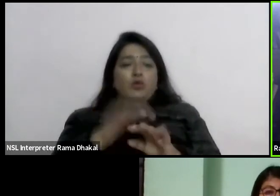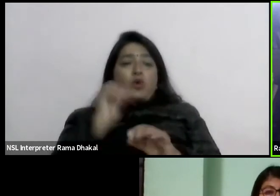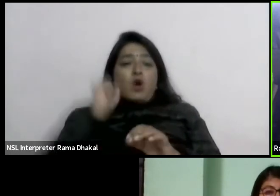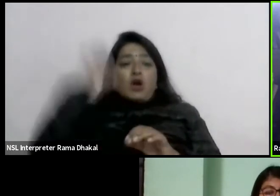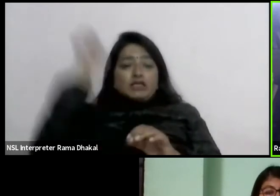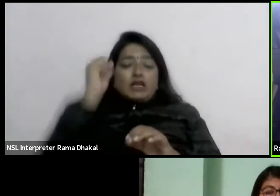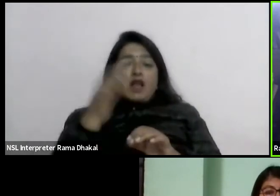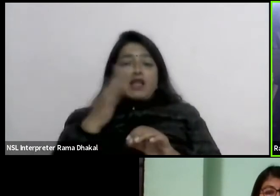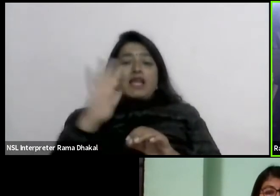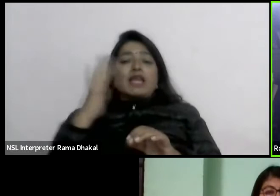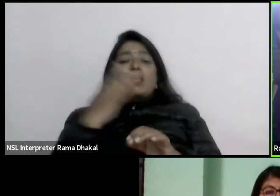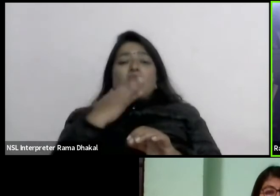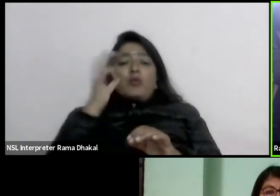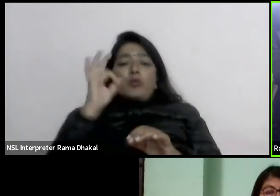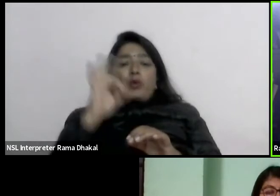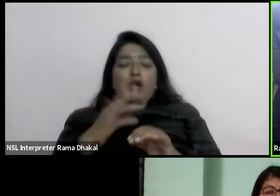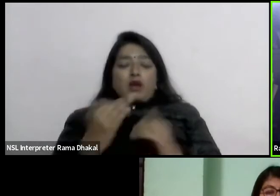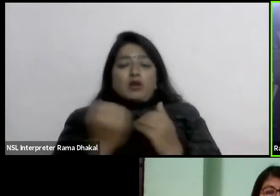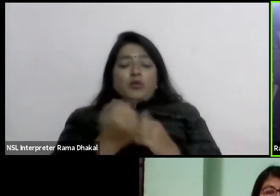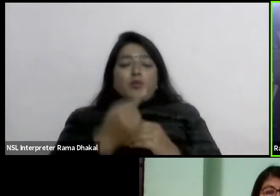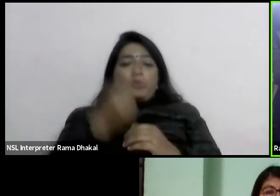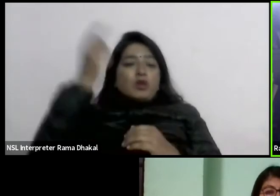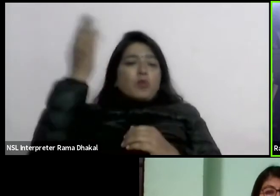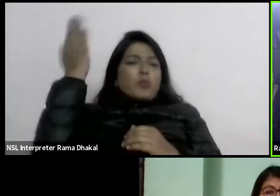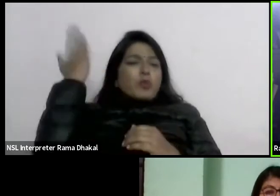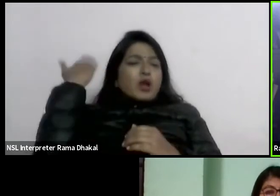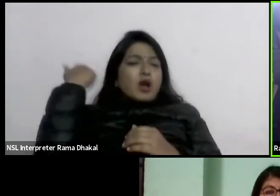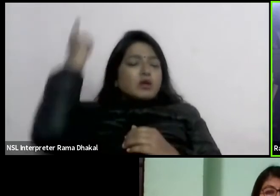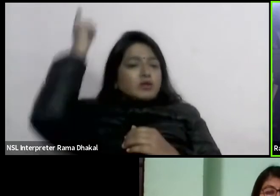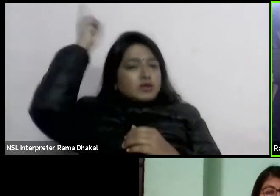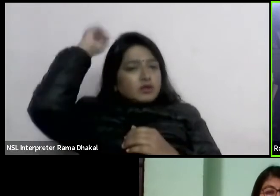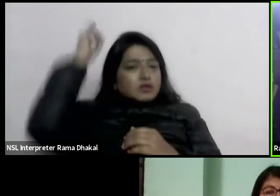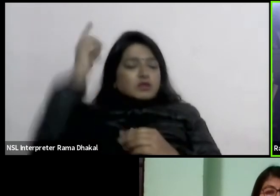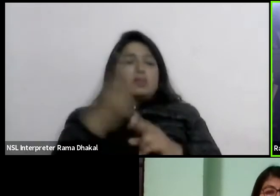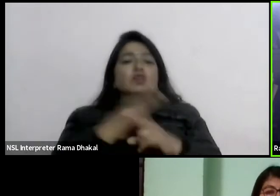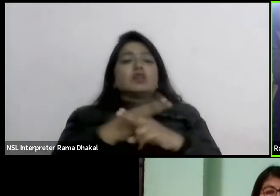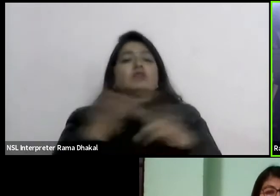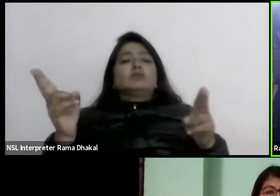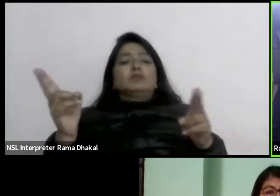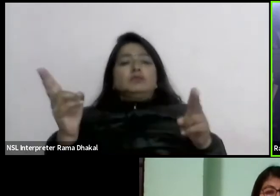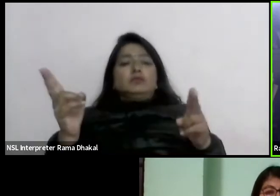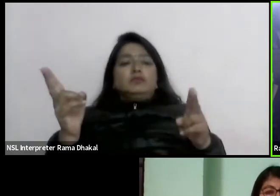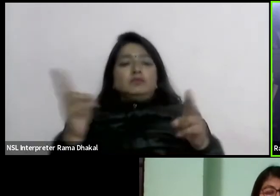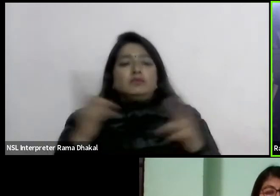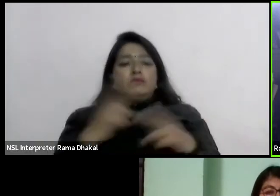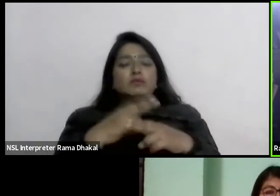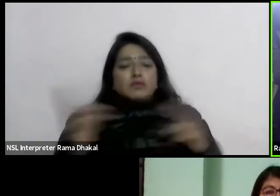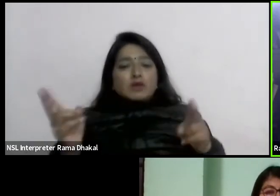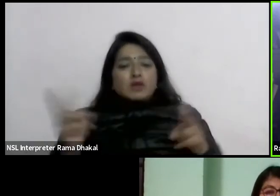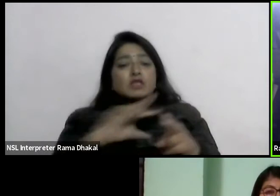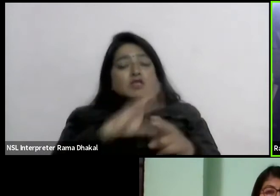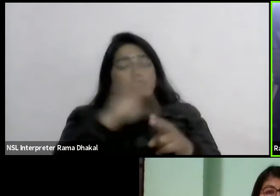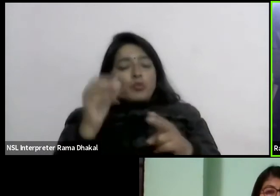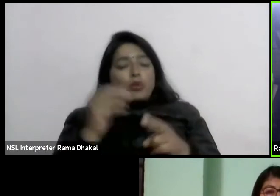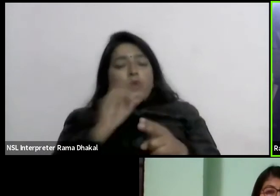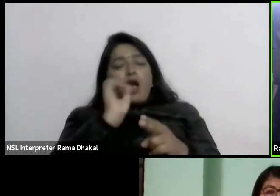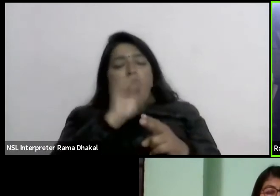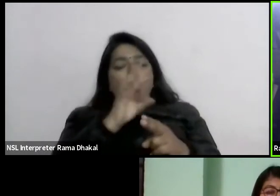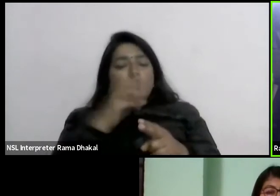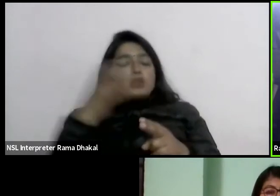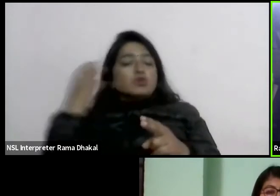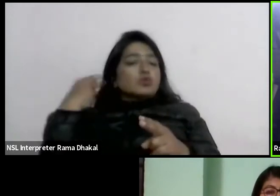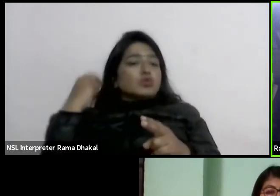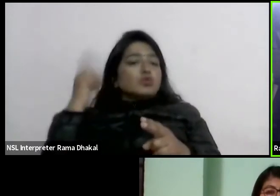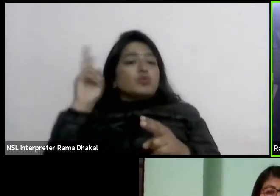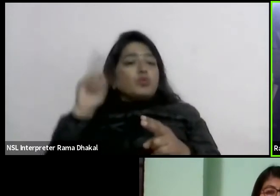we regain the culture of democracy, really, of everybody's voice being heard,